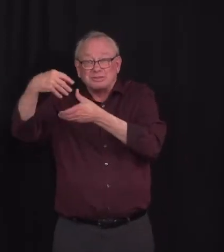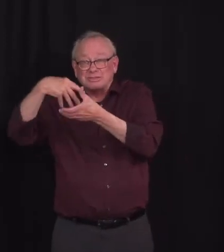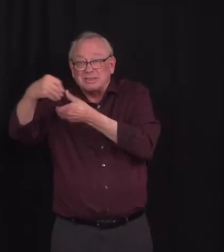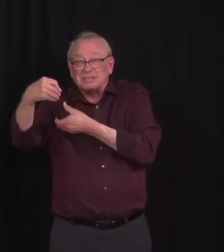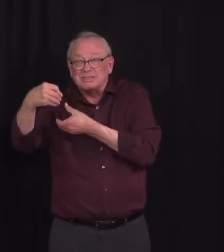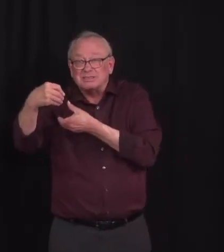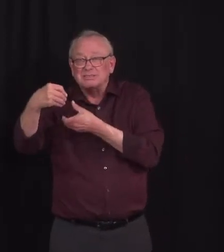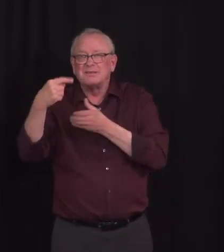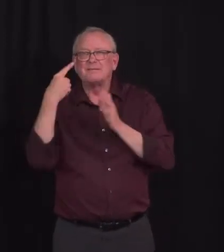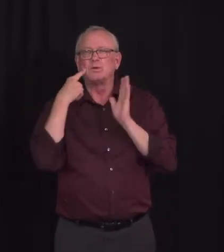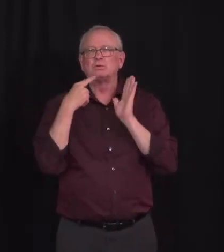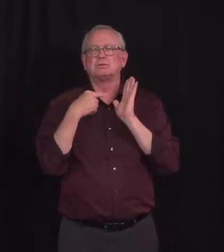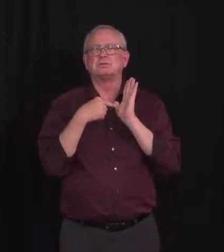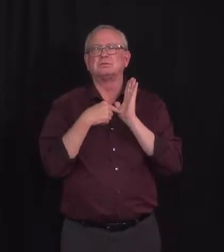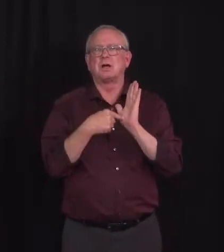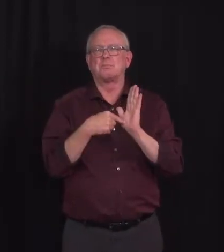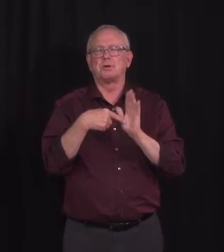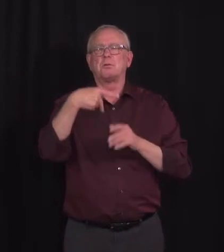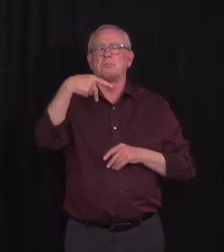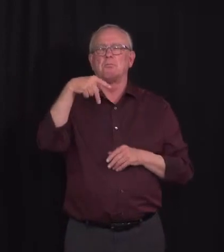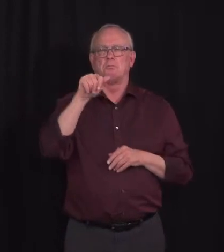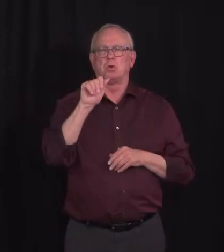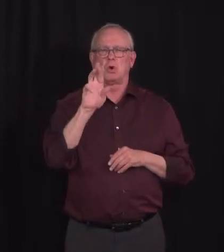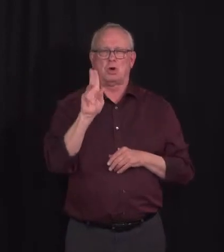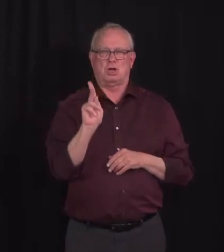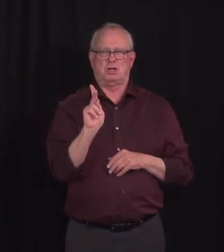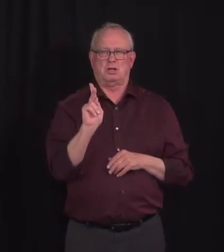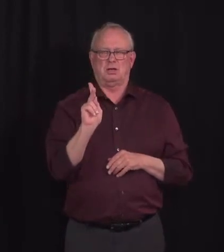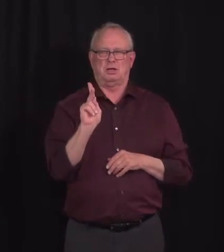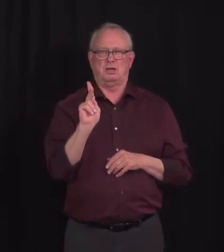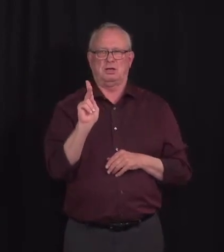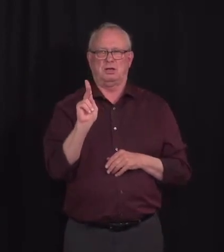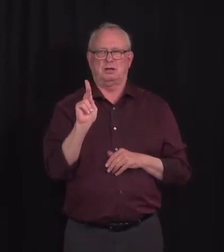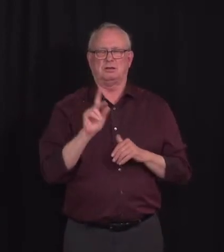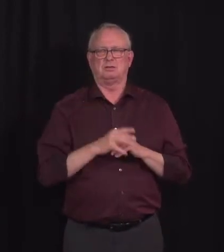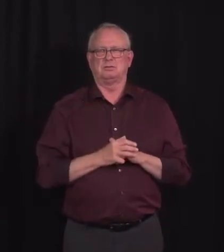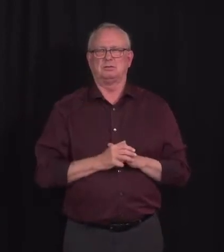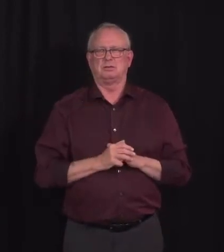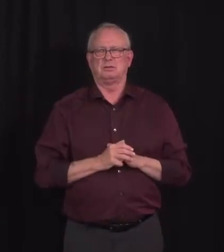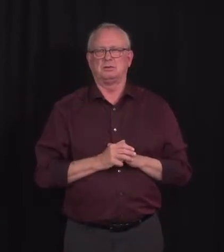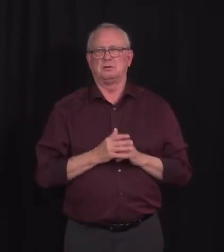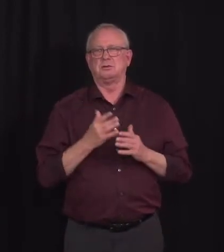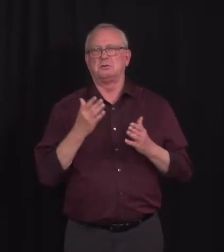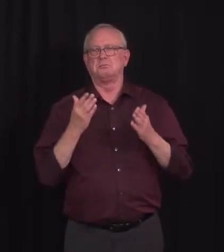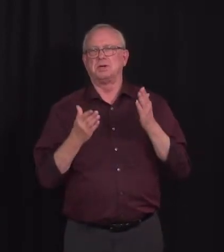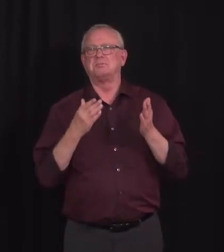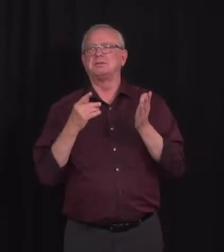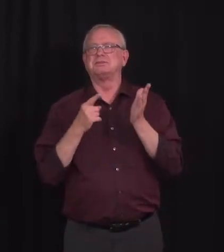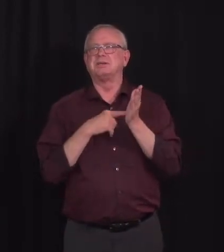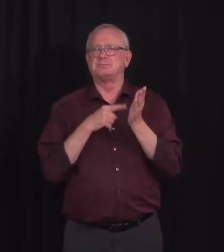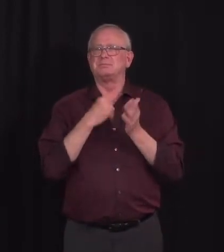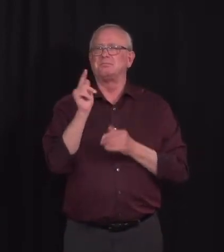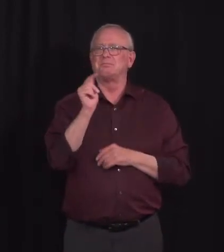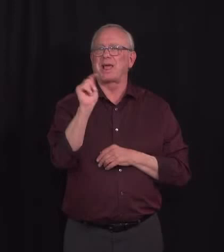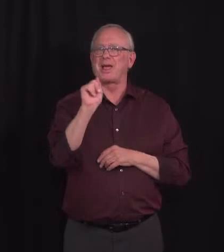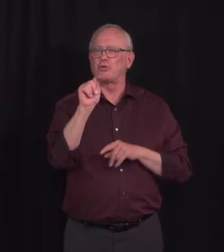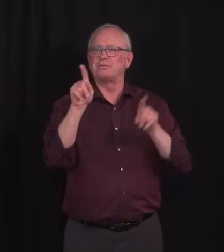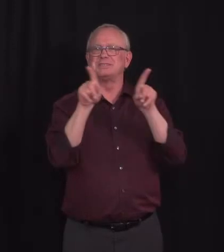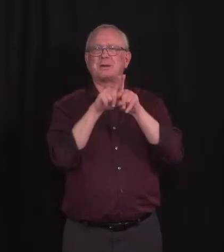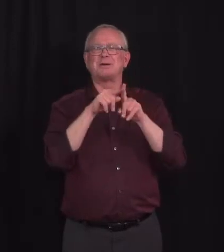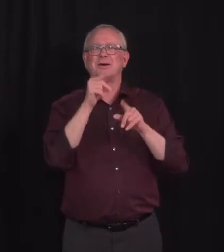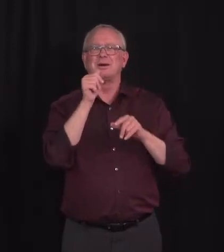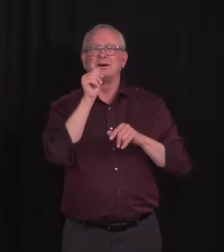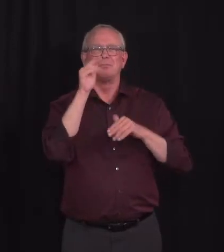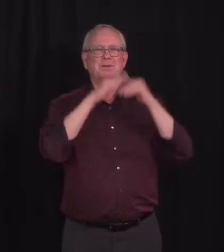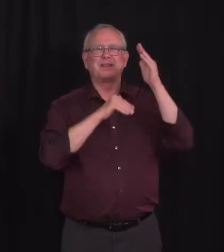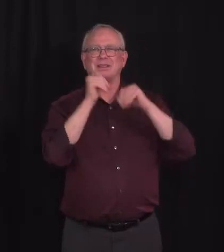for example, and there's a shared washroom facility, people are able to go in and use that